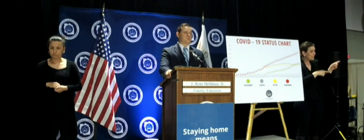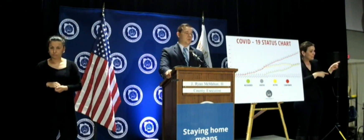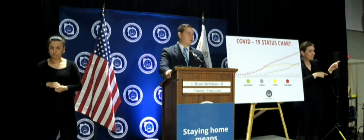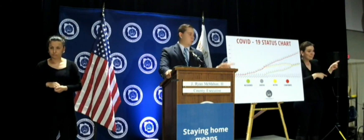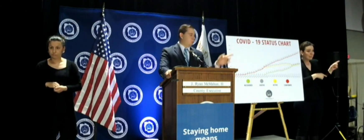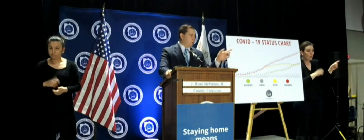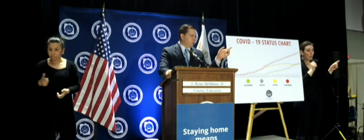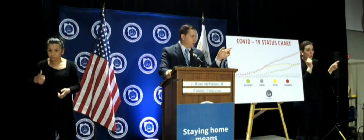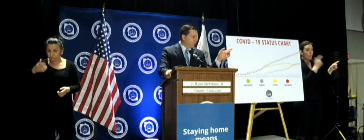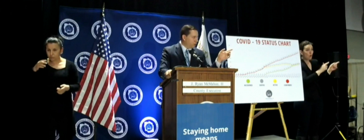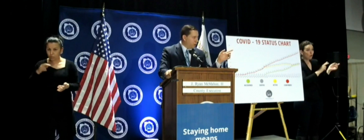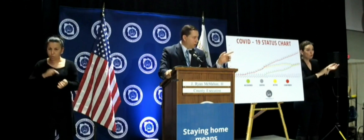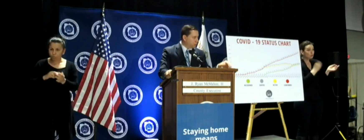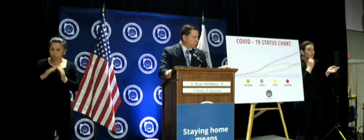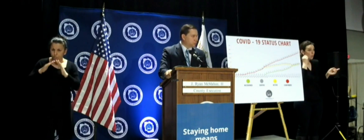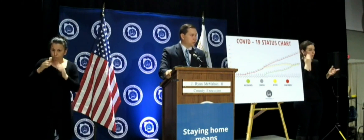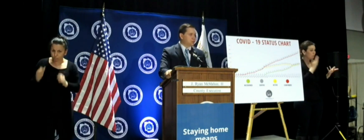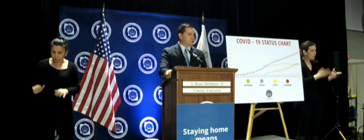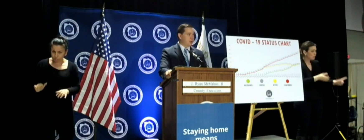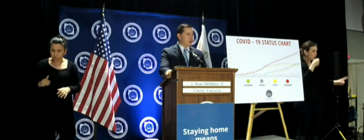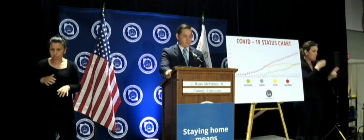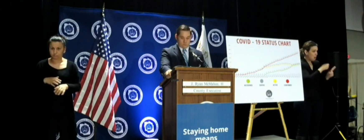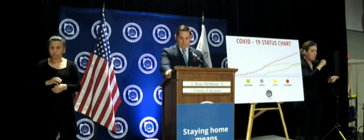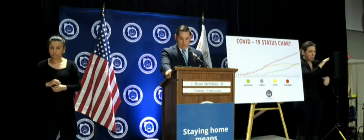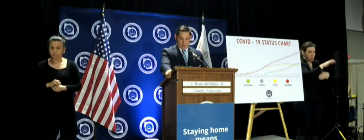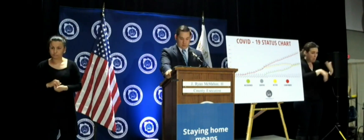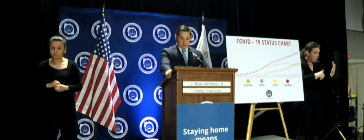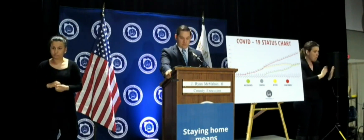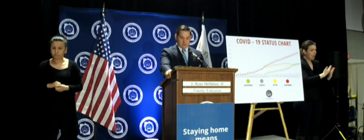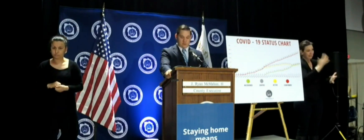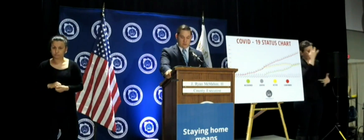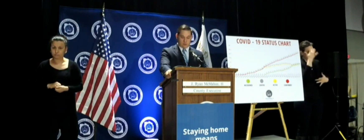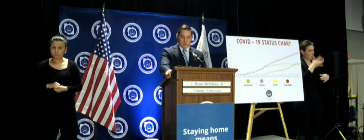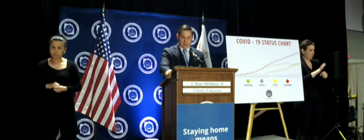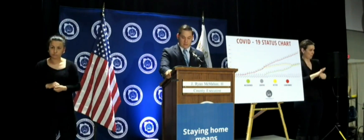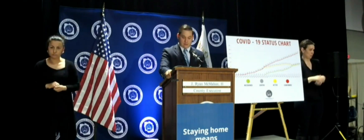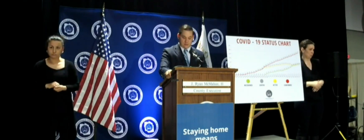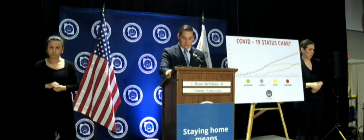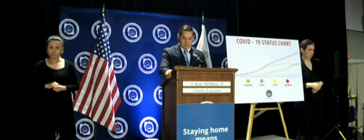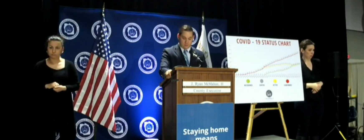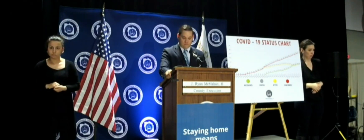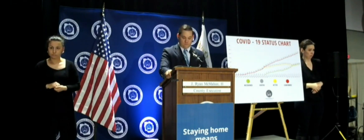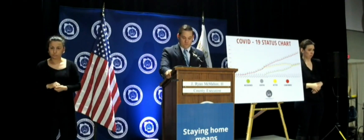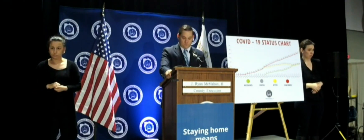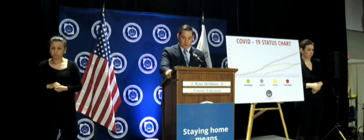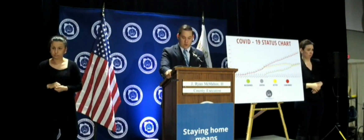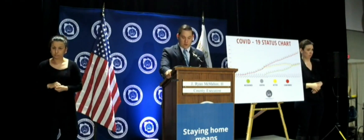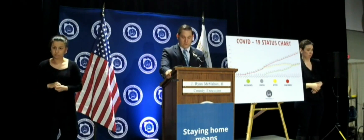you, if you're reporting like we are each day, and I say I have 16 new cases,